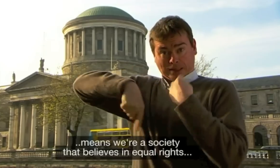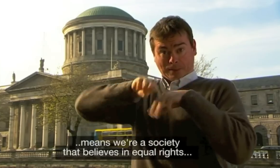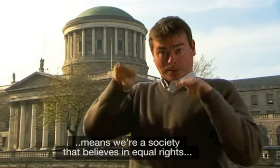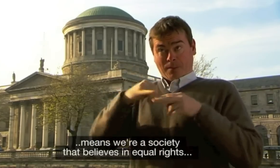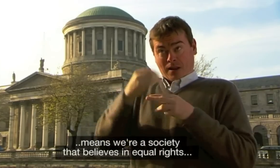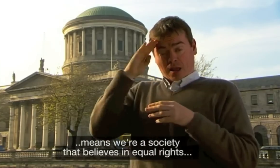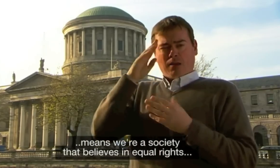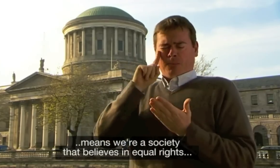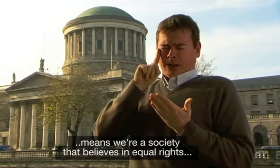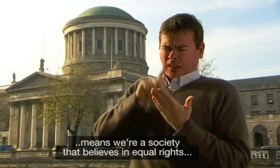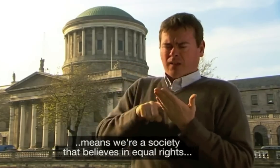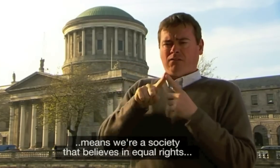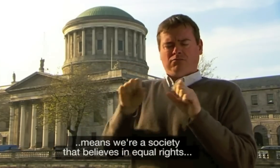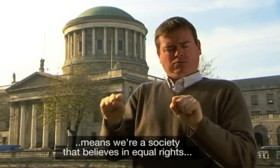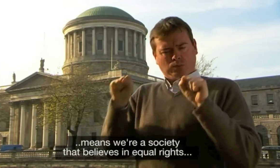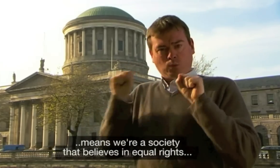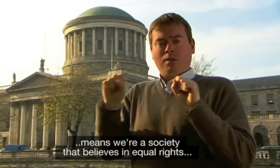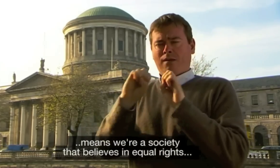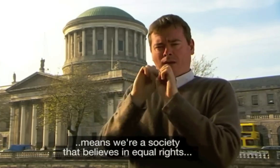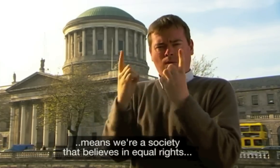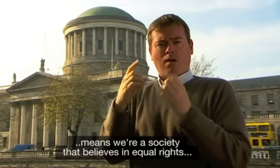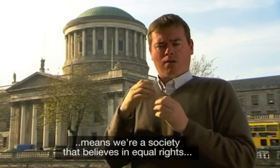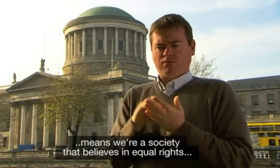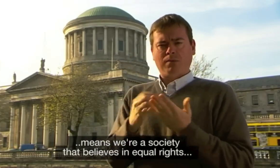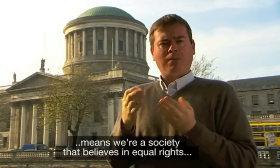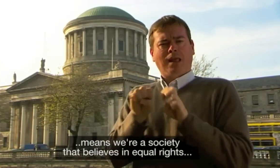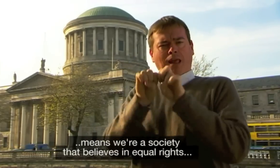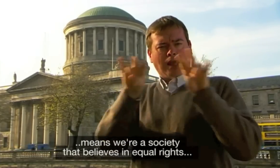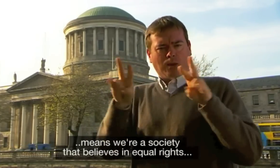means we're a society that believes in equal rights,